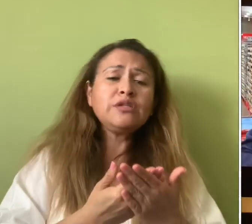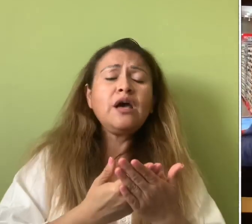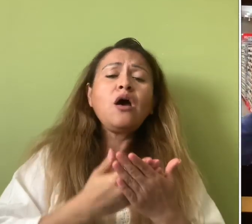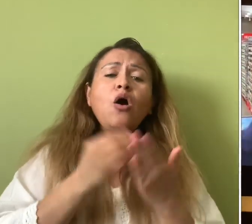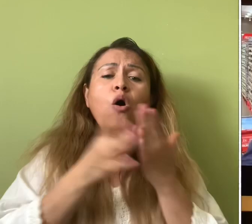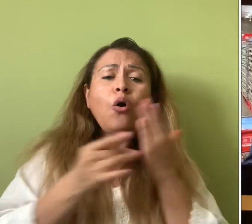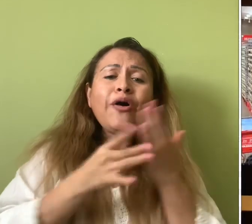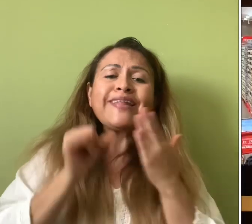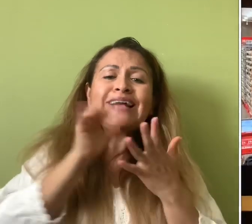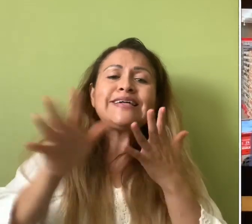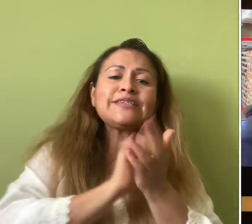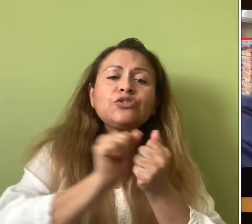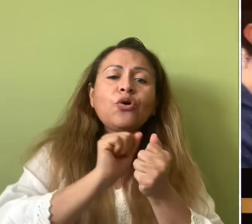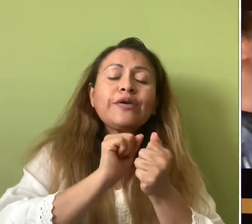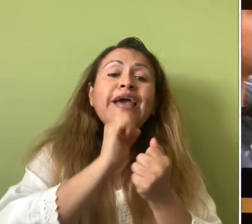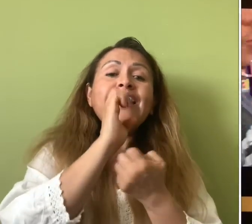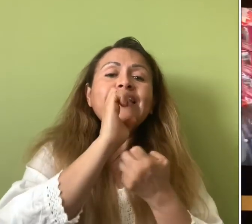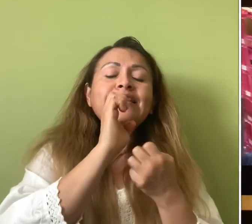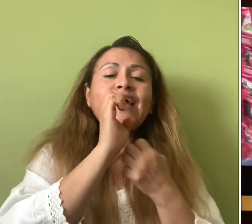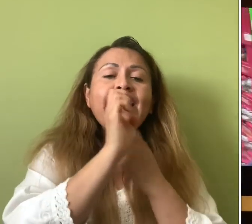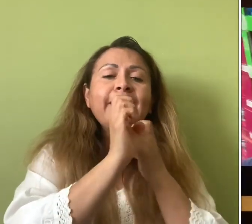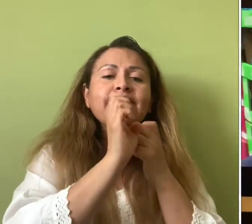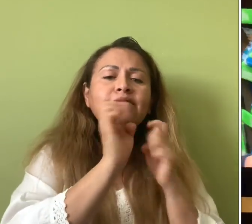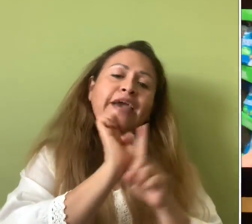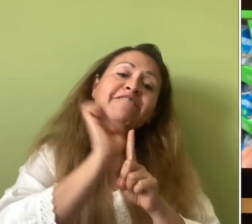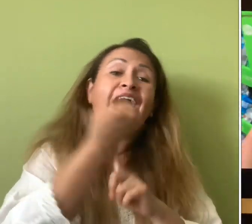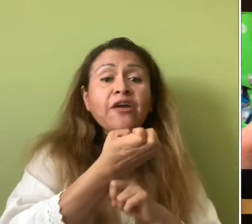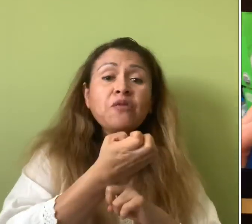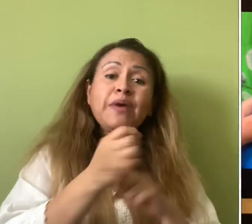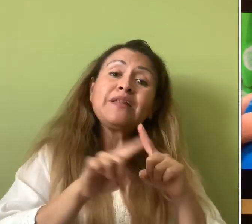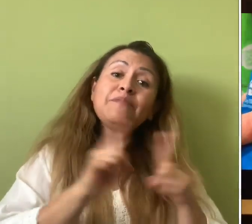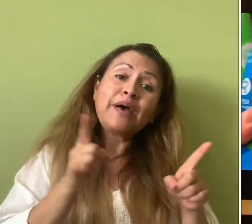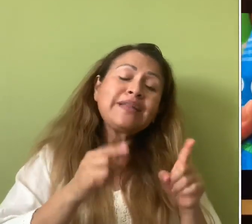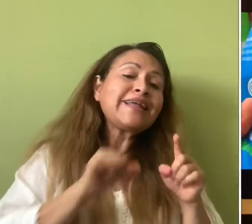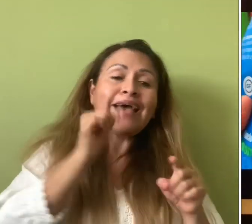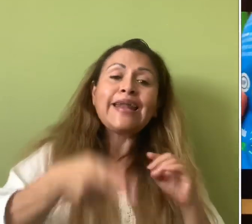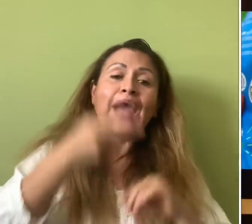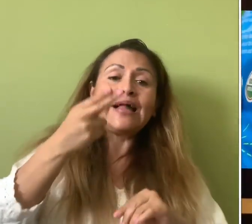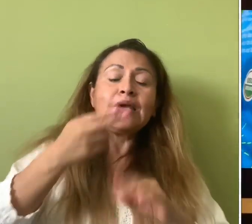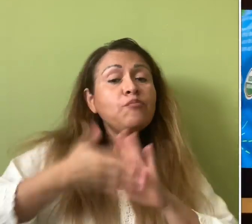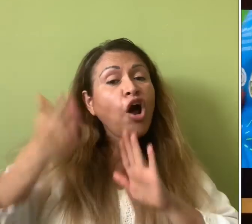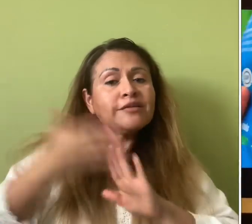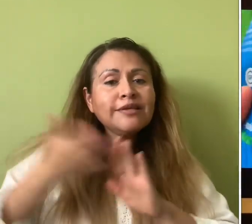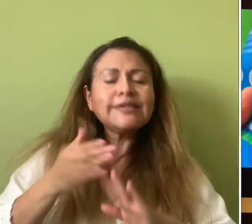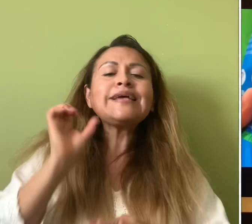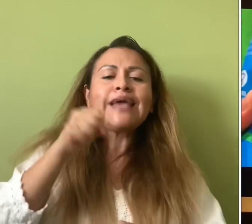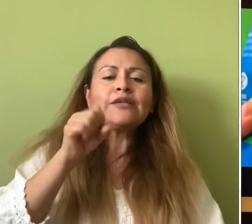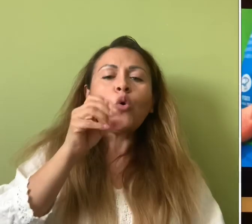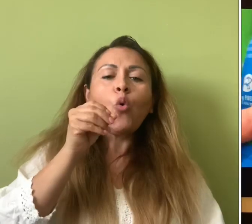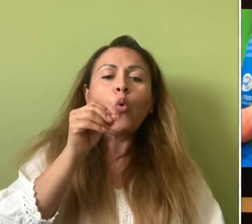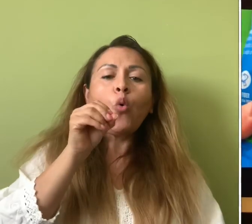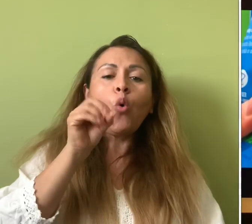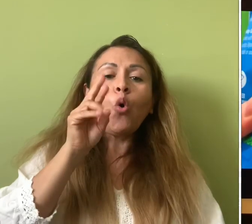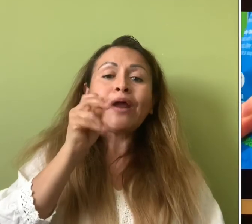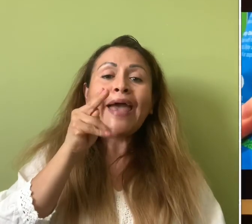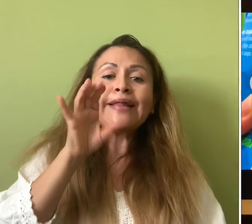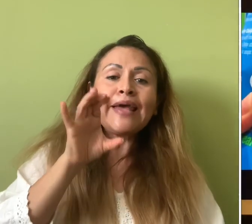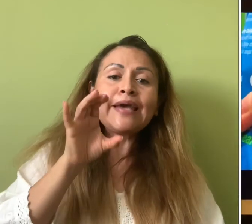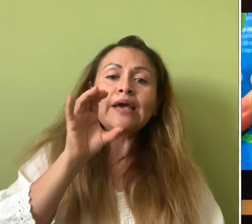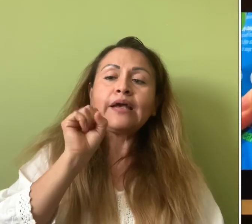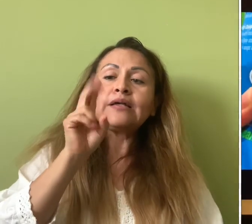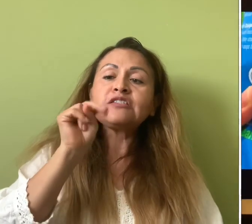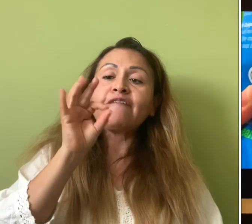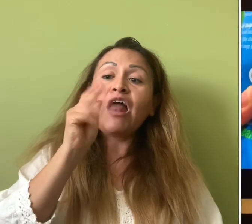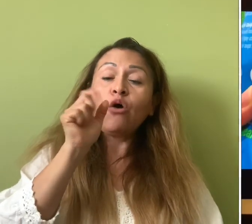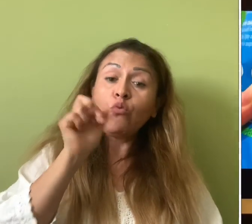environment and isn't highly processed. But let's go back to the ingredients real quick. Yes, it's organic sunflower. Yes, it's organic safflower. Do you